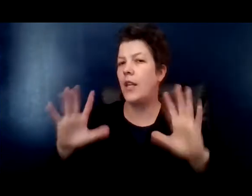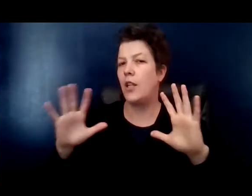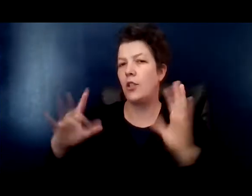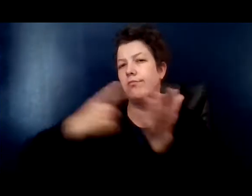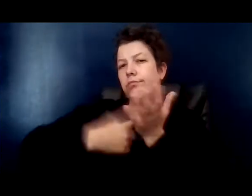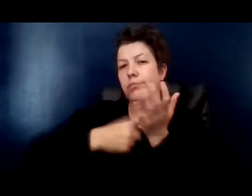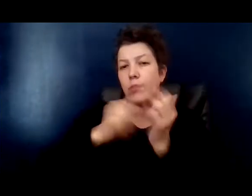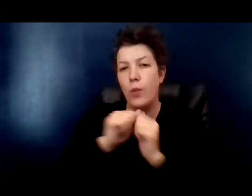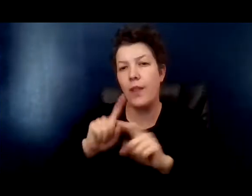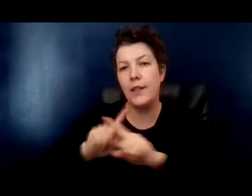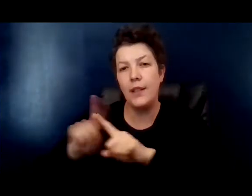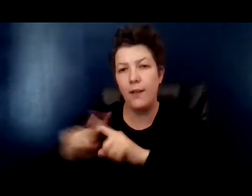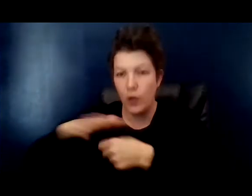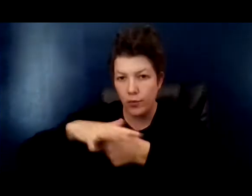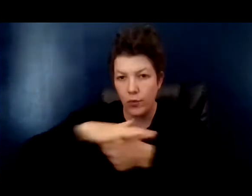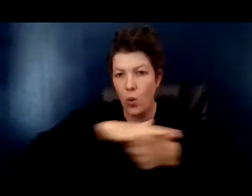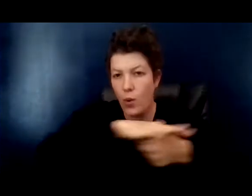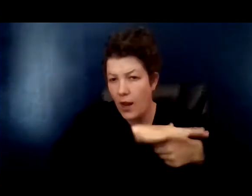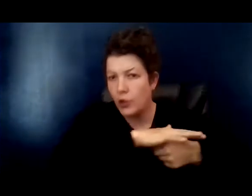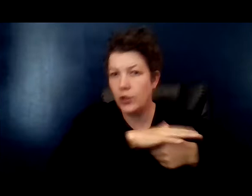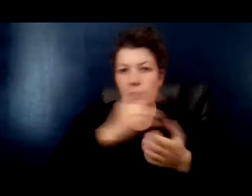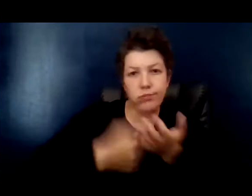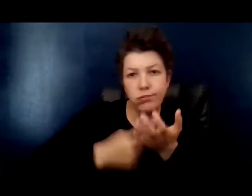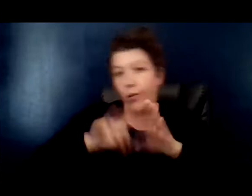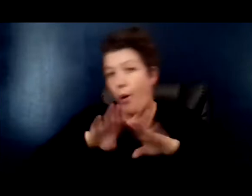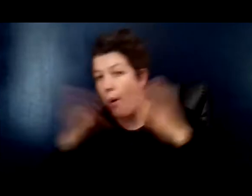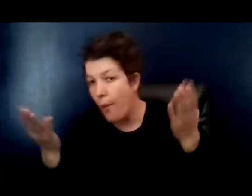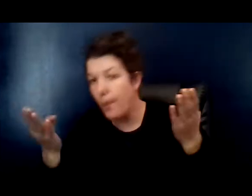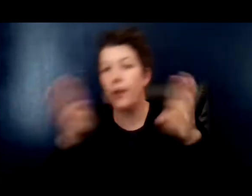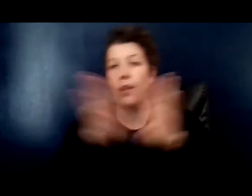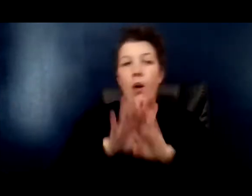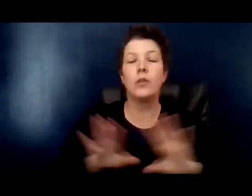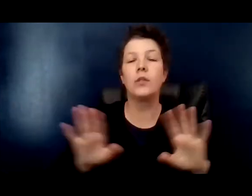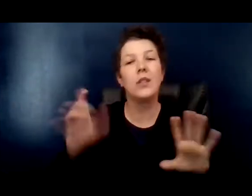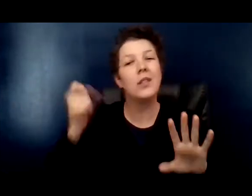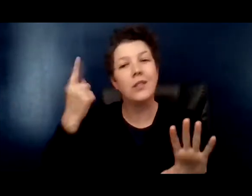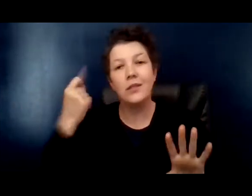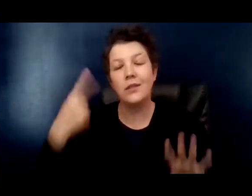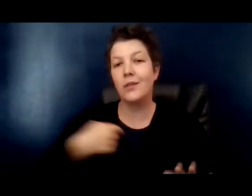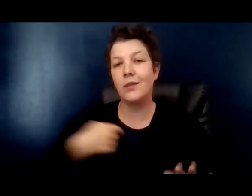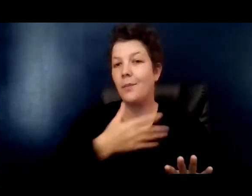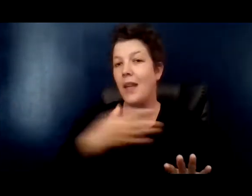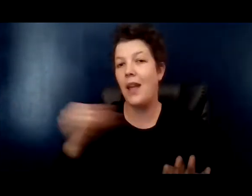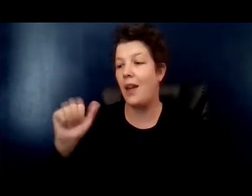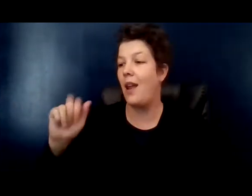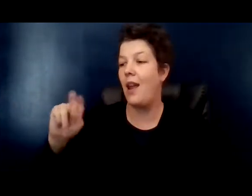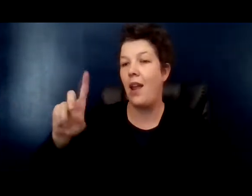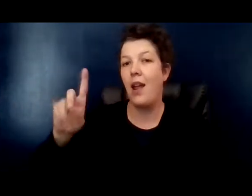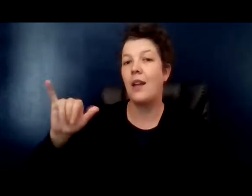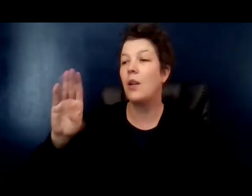me say this. I know everybody loves conflict, but there's no conflict here between me and Mayor Burke.